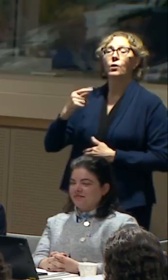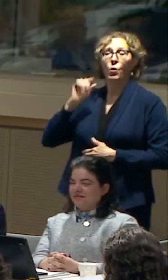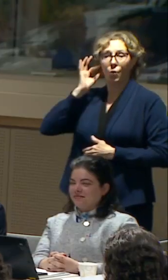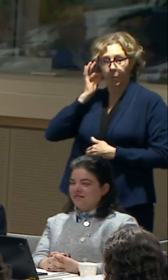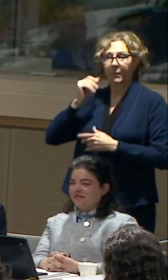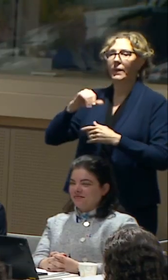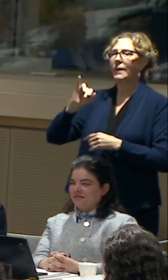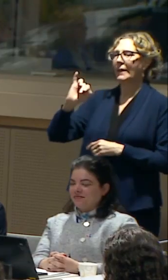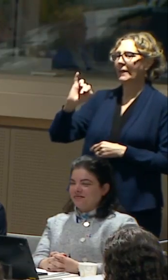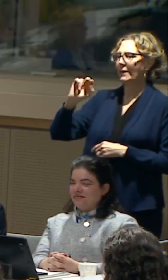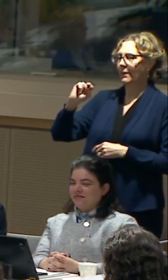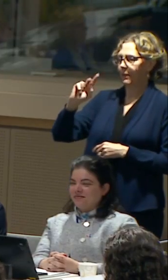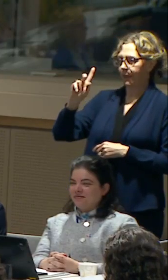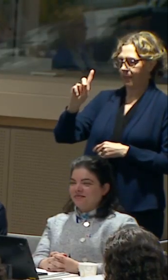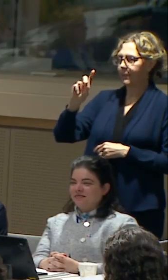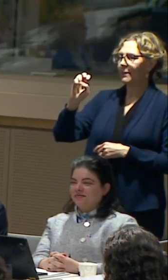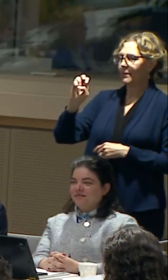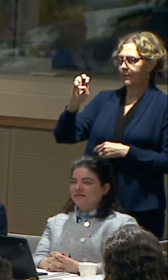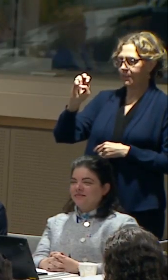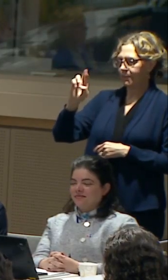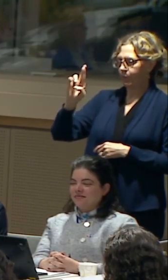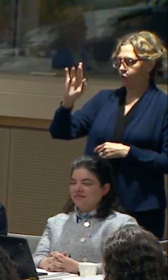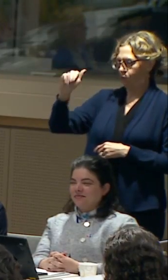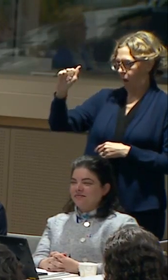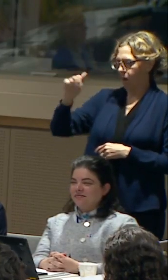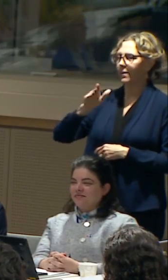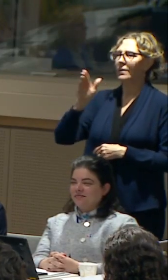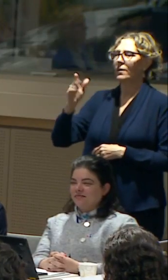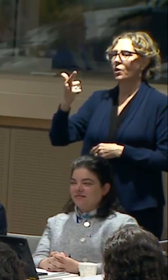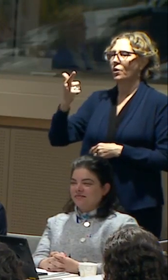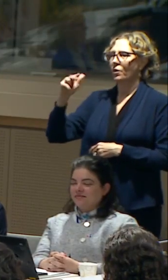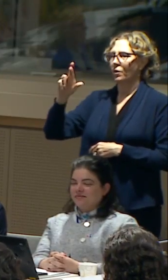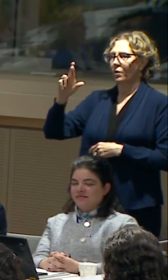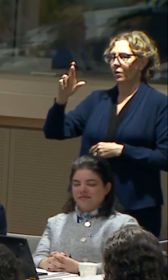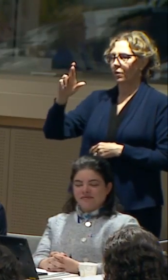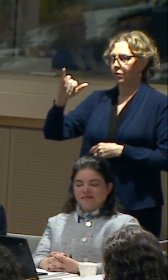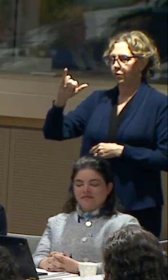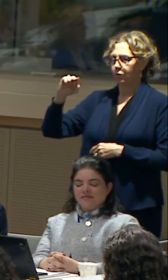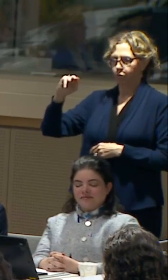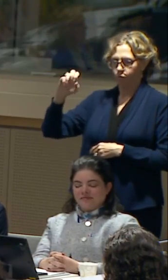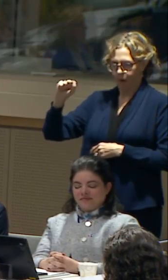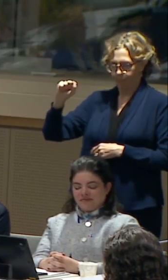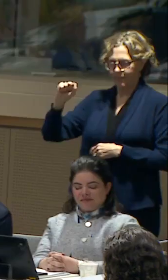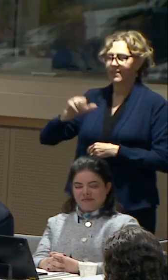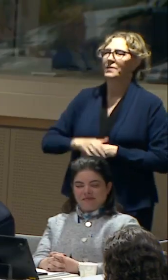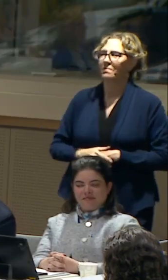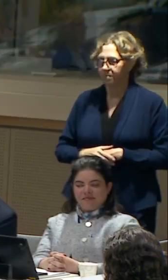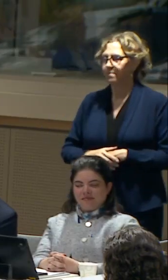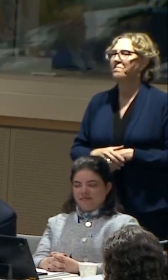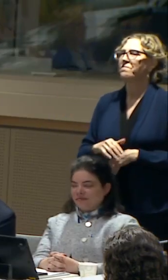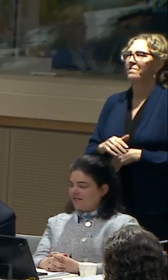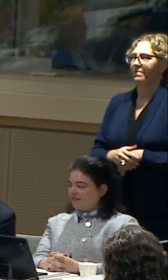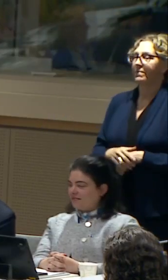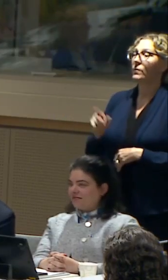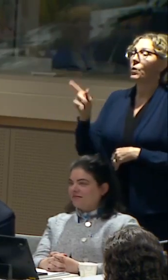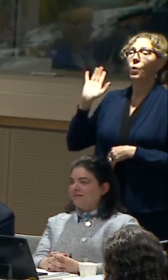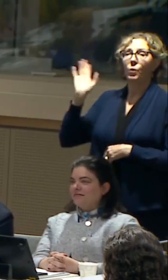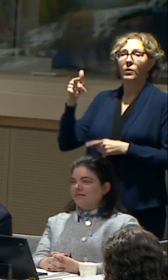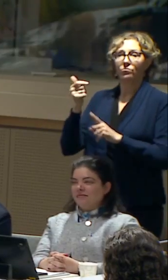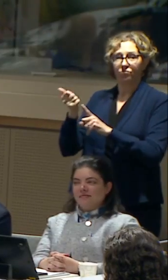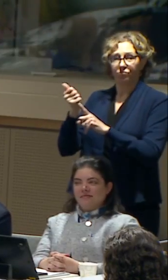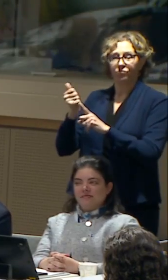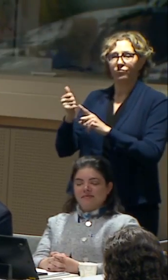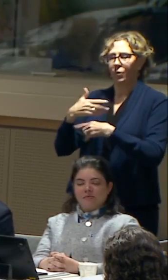who has an extensive background, both academically and also professionally, needless to say. So she